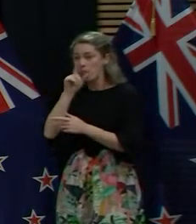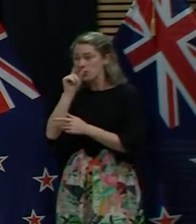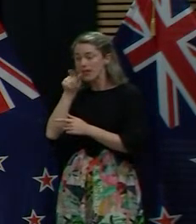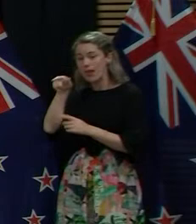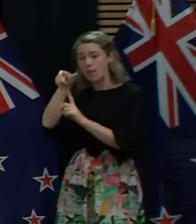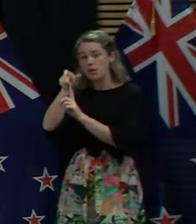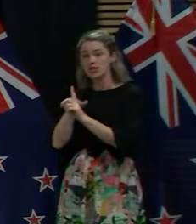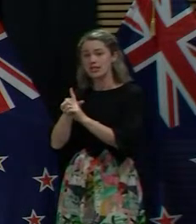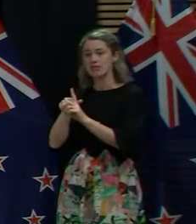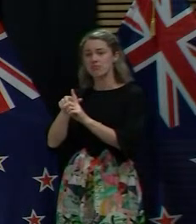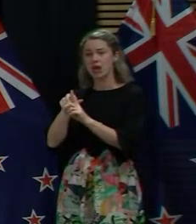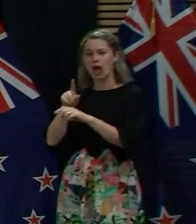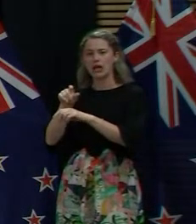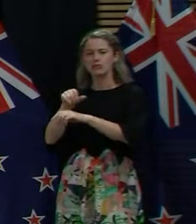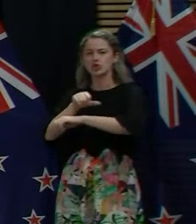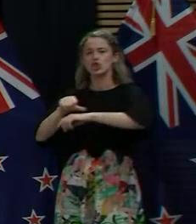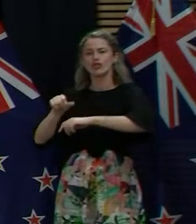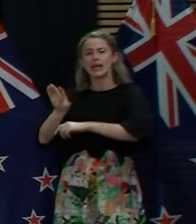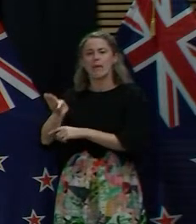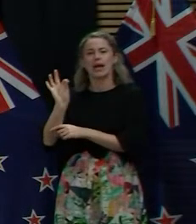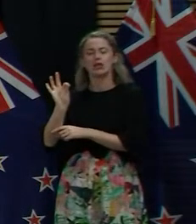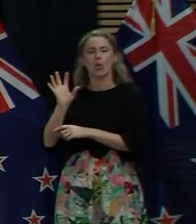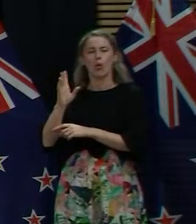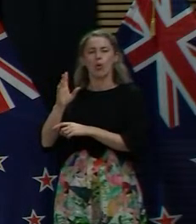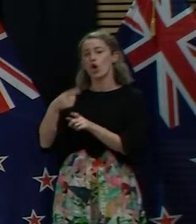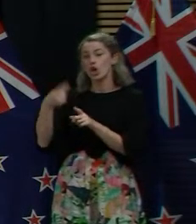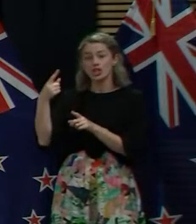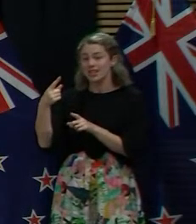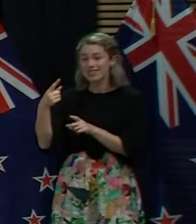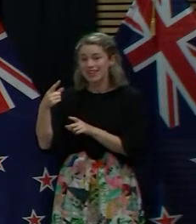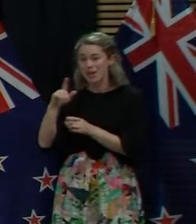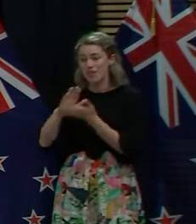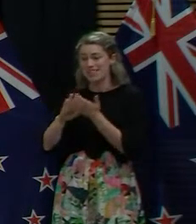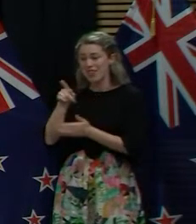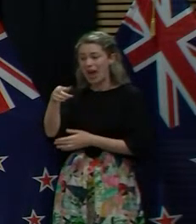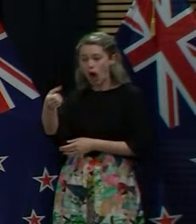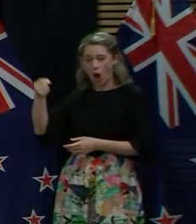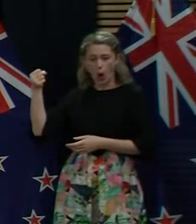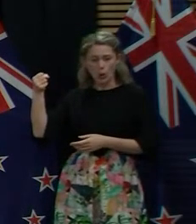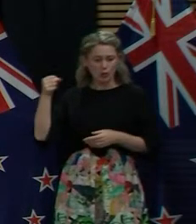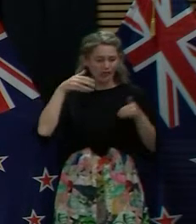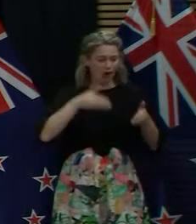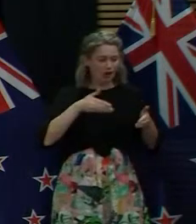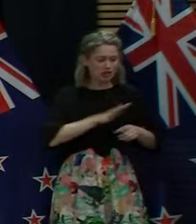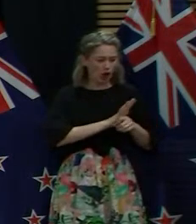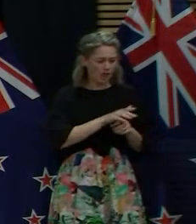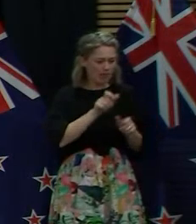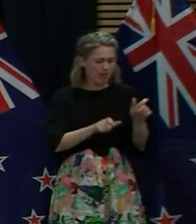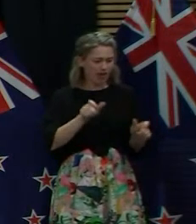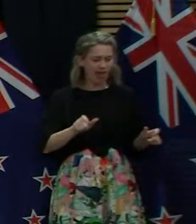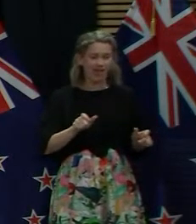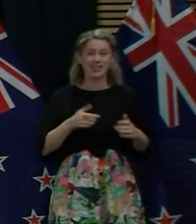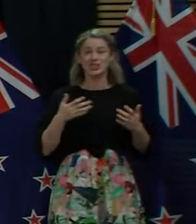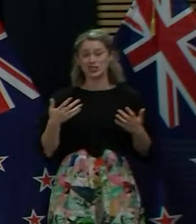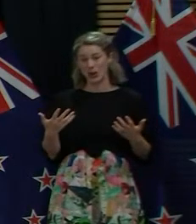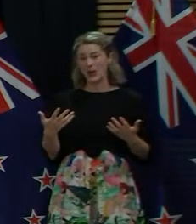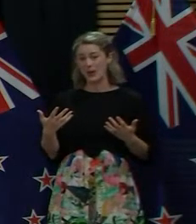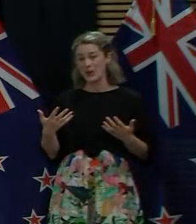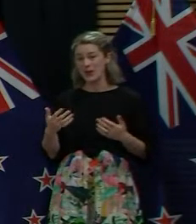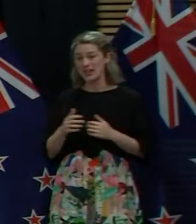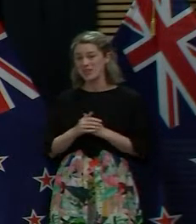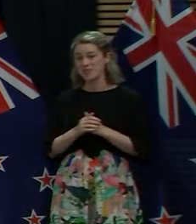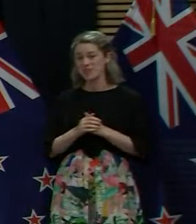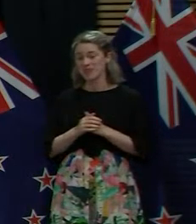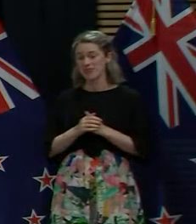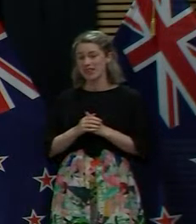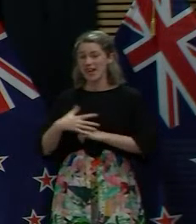but it may have been planned or elective care. So again, the aim is, and this is the value of the modelling, it shows us what level of vaccination